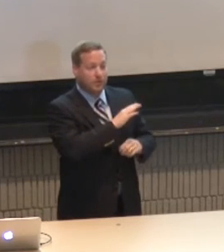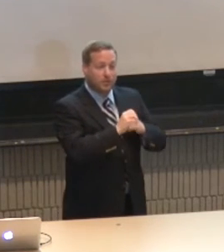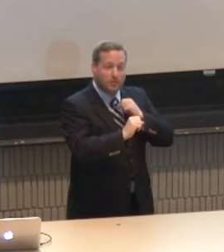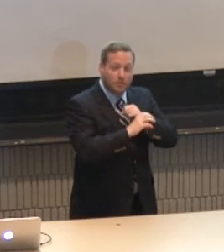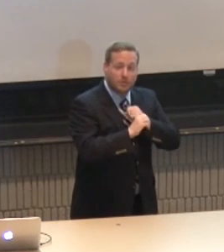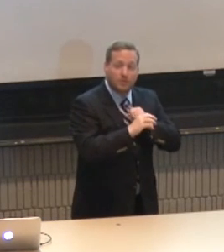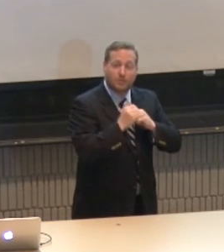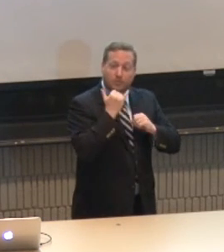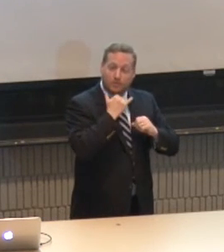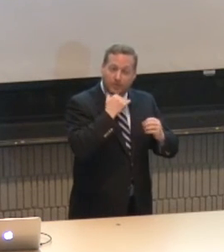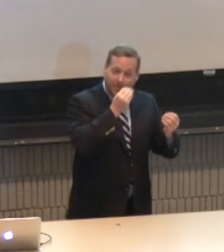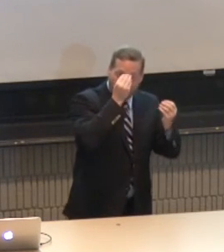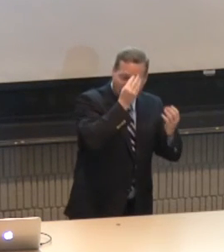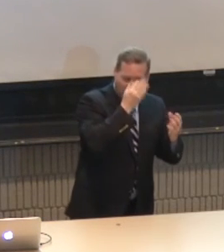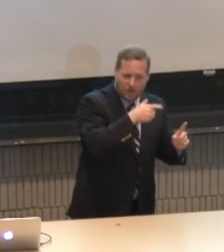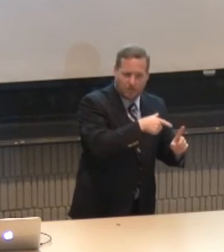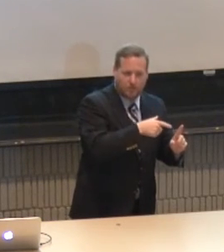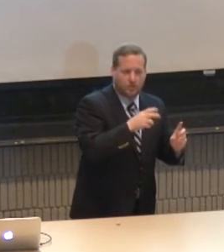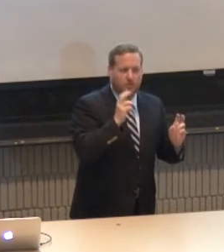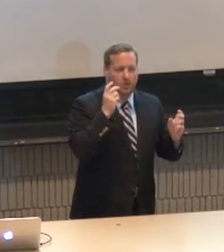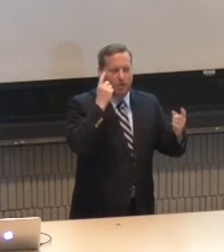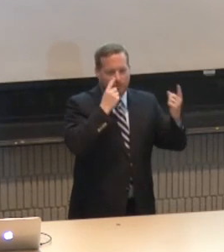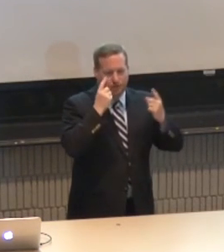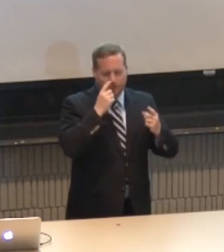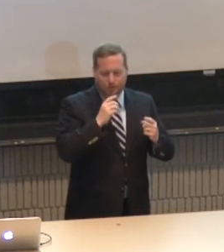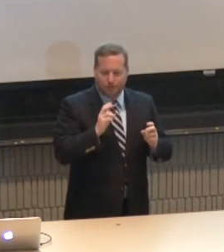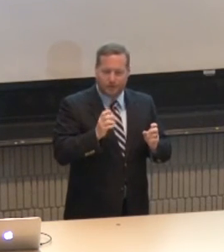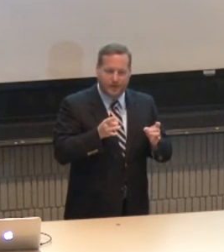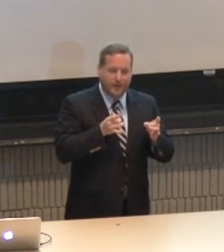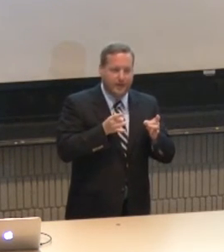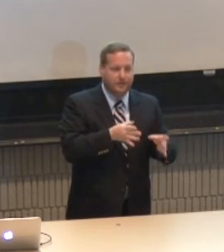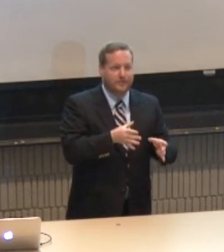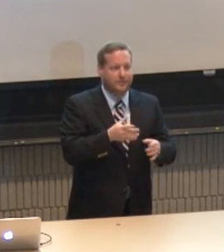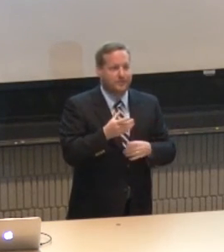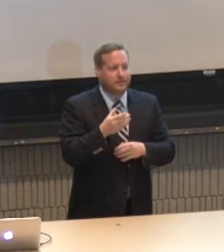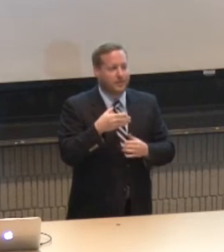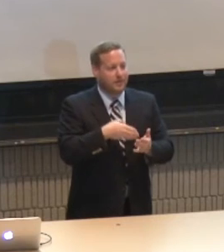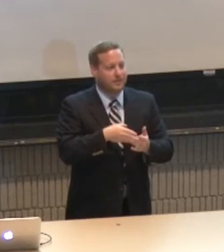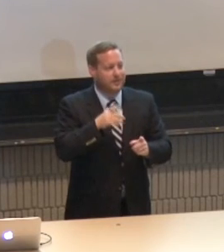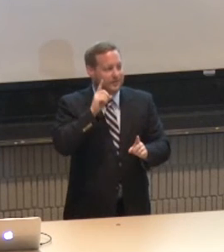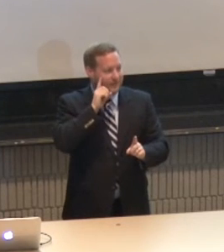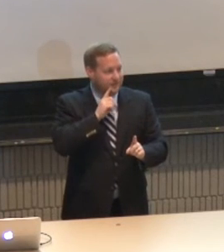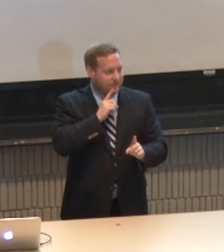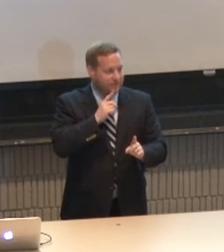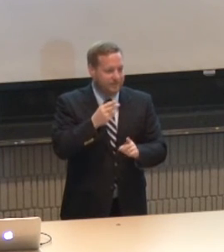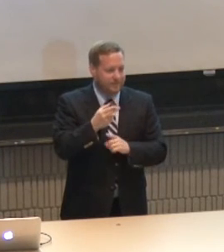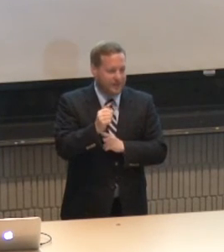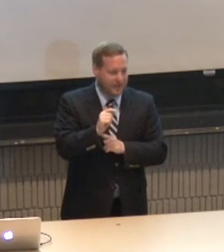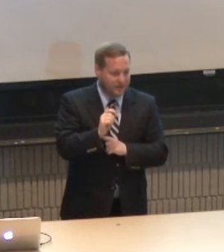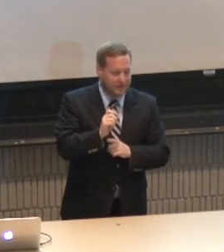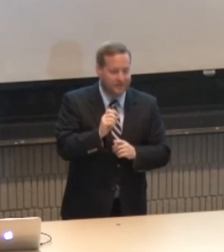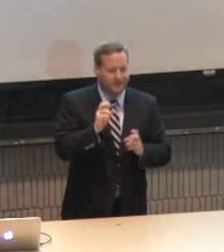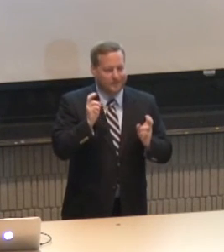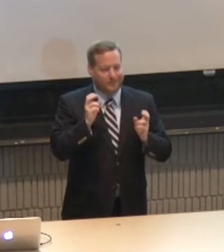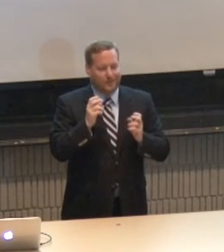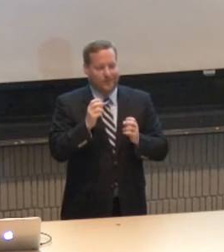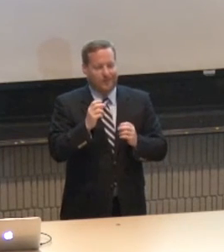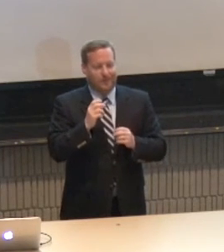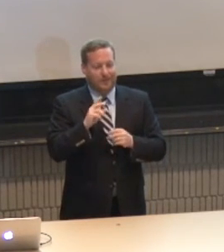and impacting them negatively. We have to correct the myths and misinformation that's out there. There's a